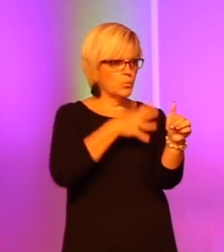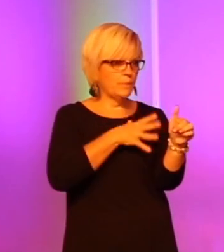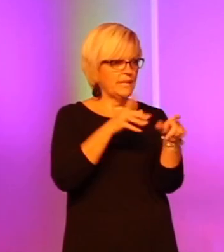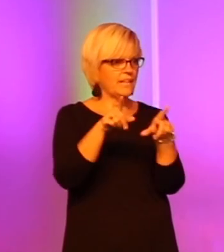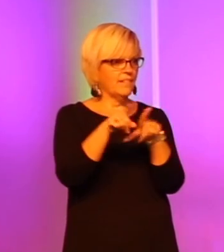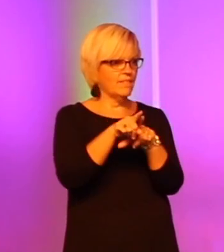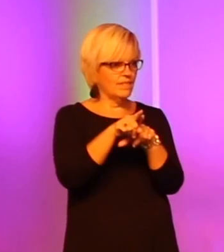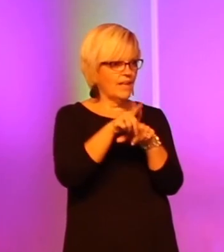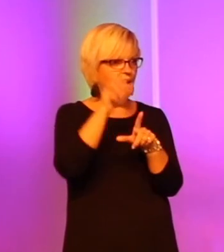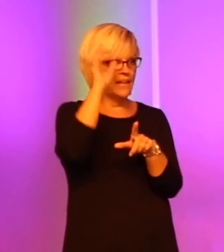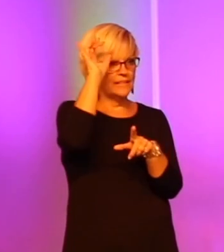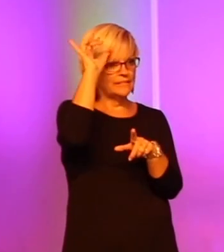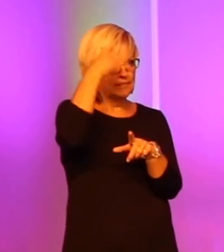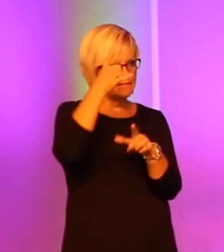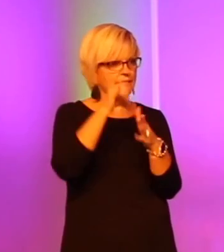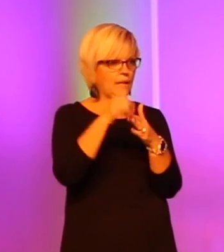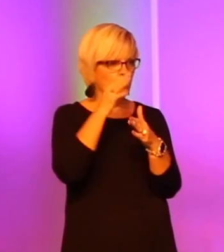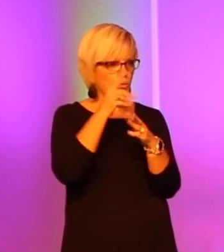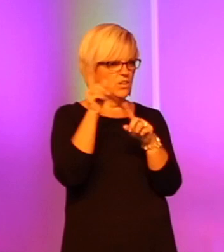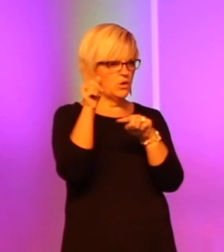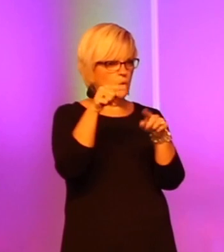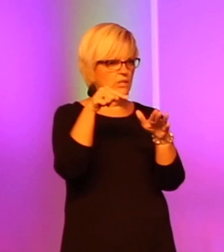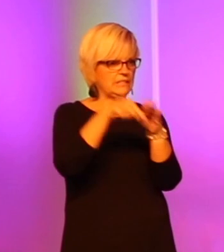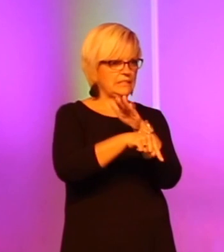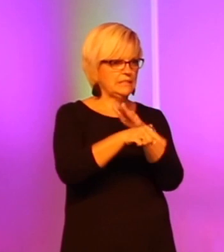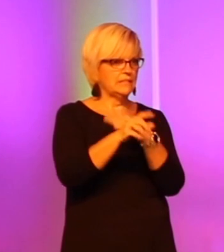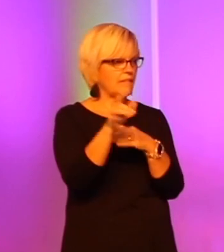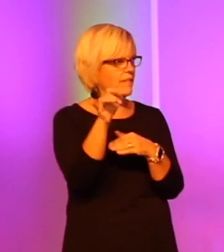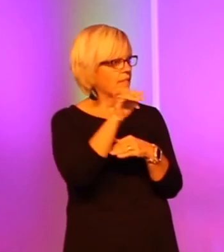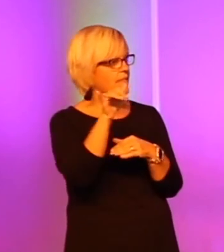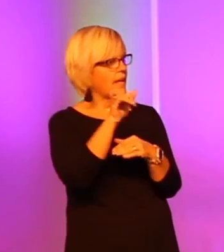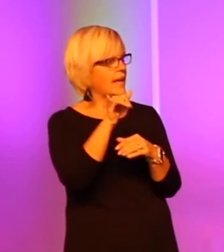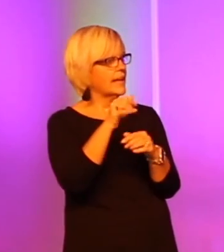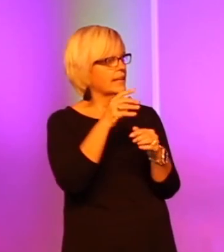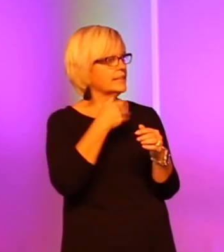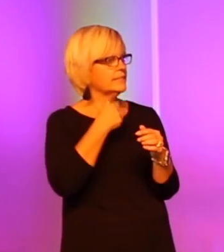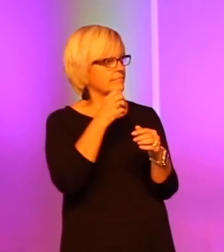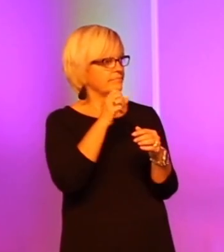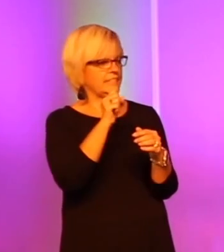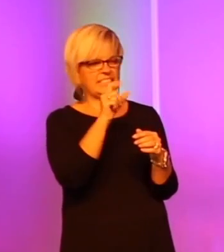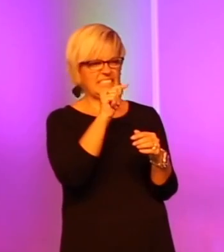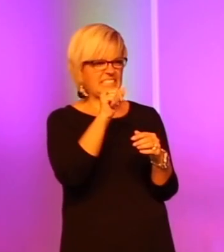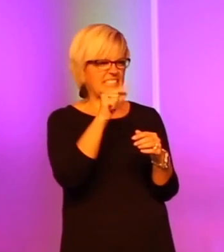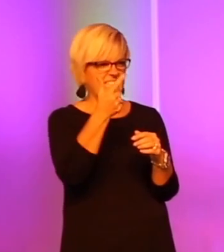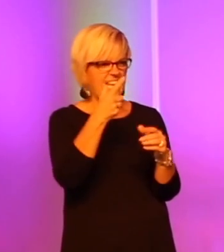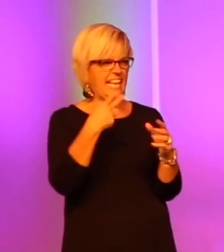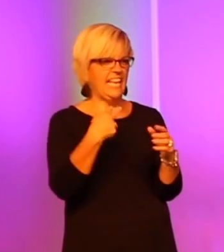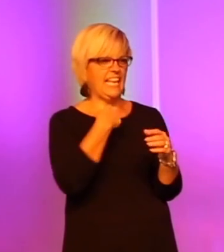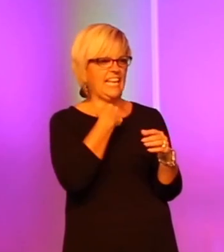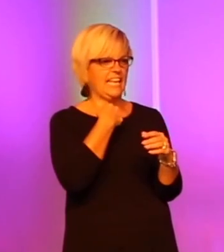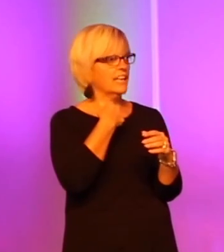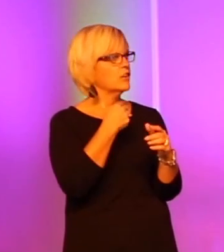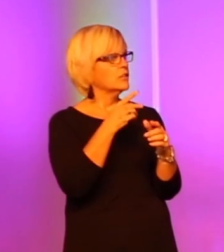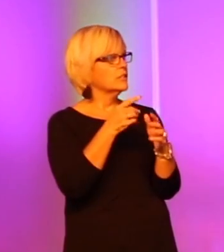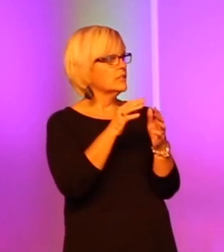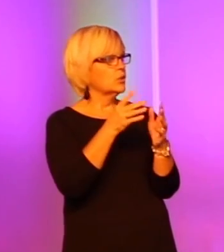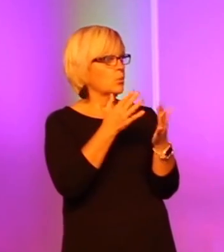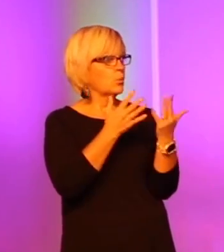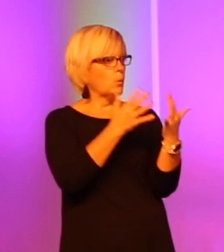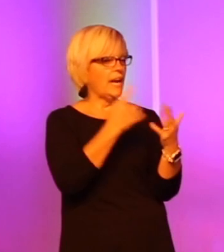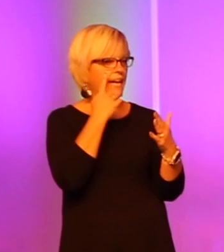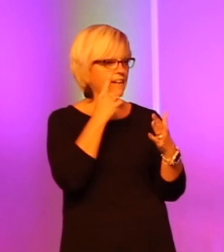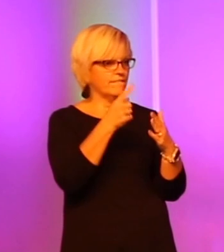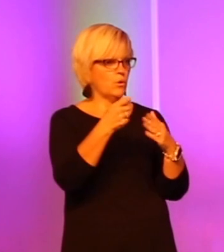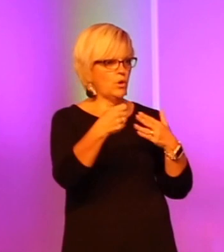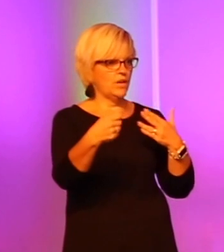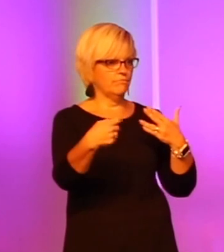to the slaughter. He was like a stag caught in a trap, awaiting the arrow that would pierce its heart. It was like a bird